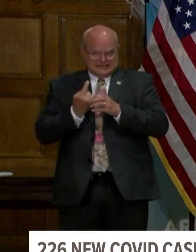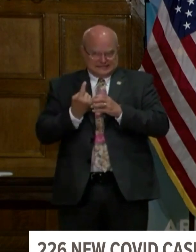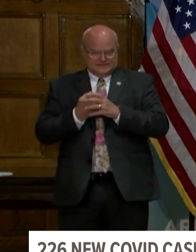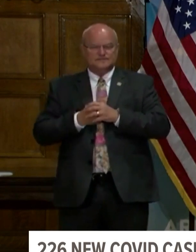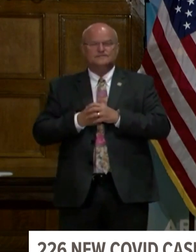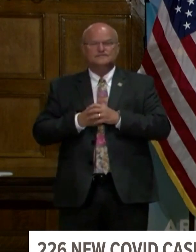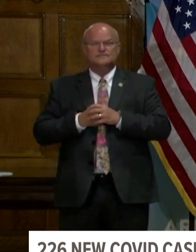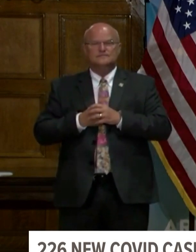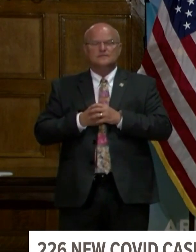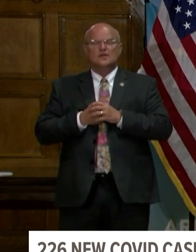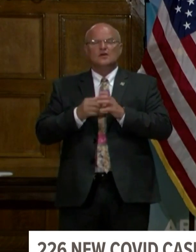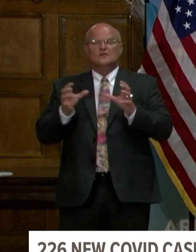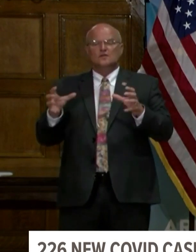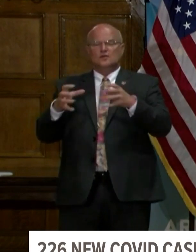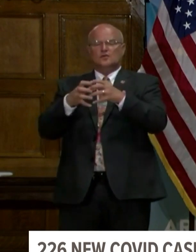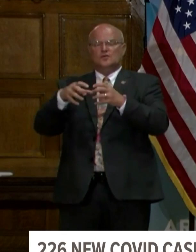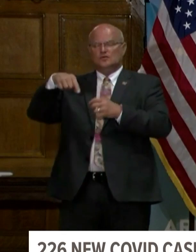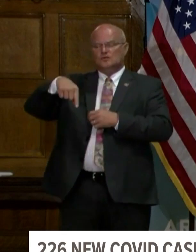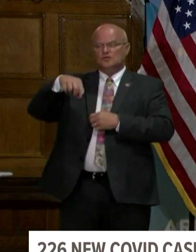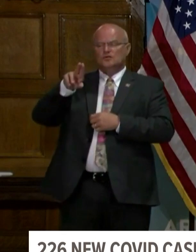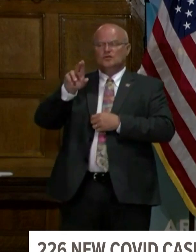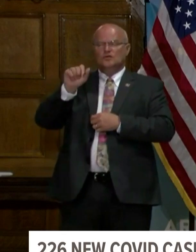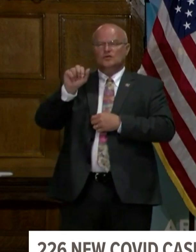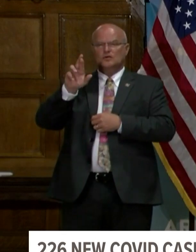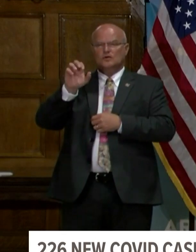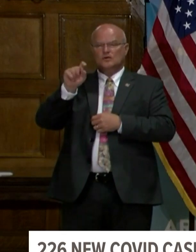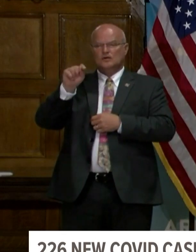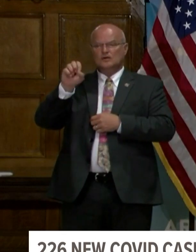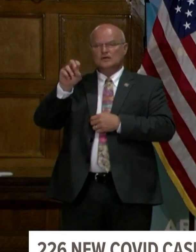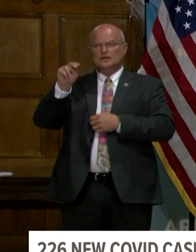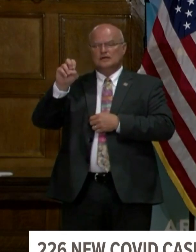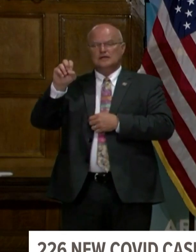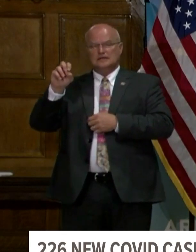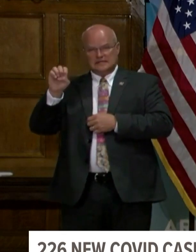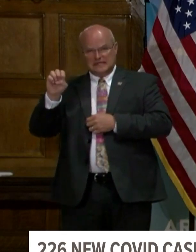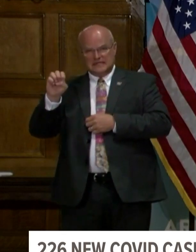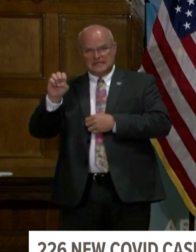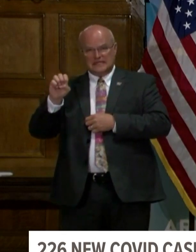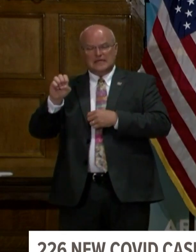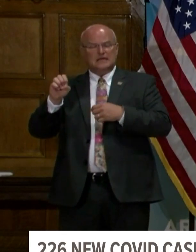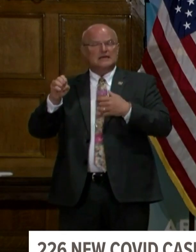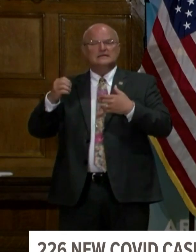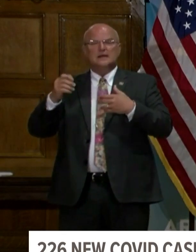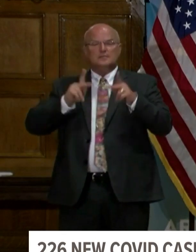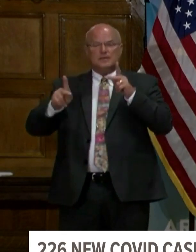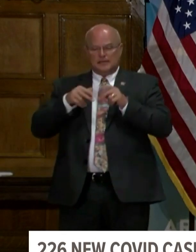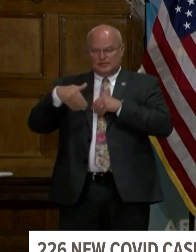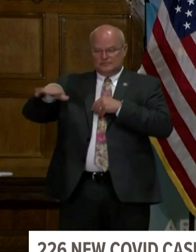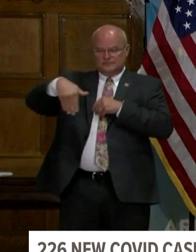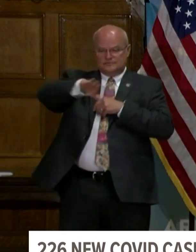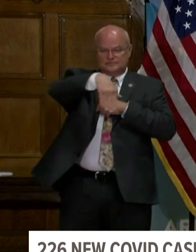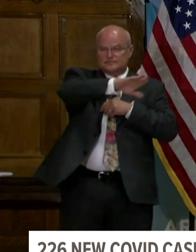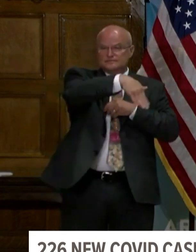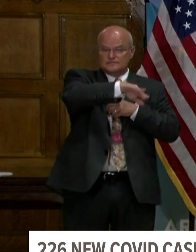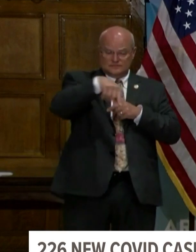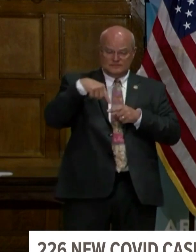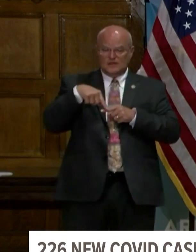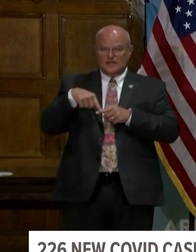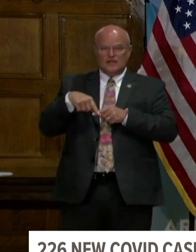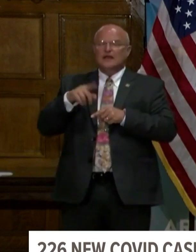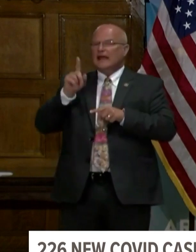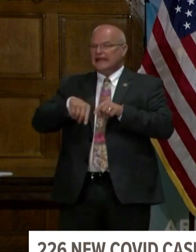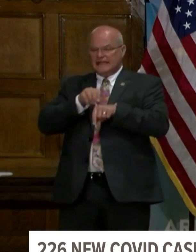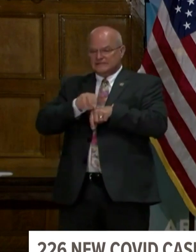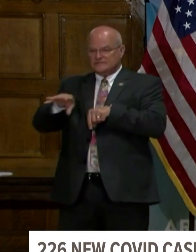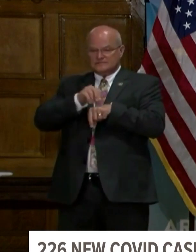for quarantine, we want people to remain away from other people where they would transmit